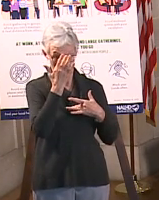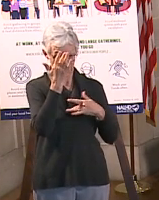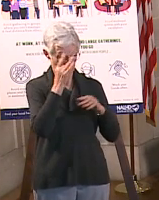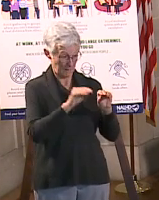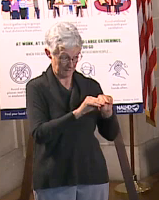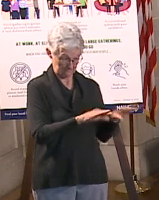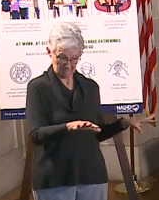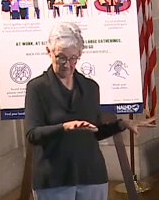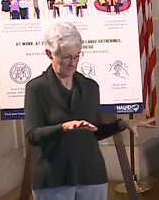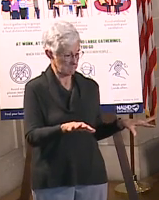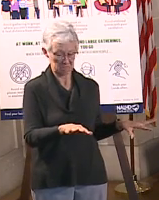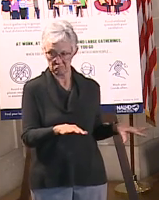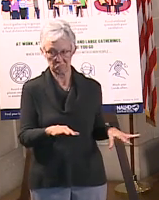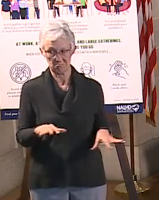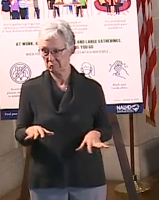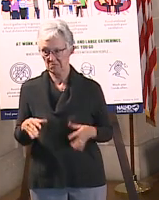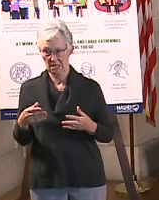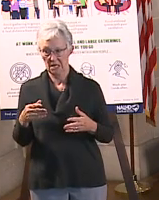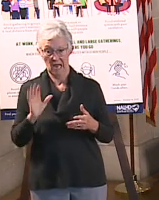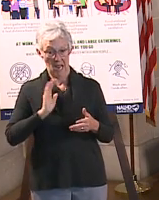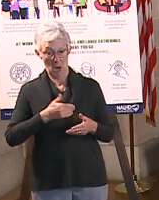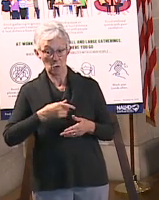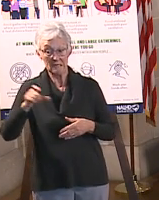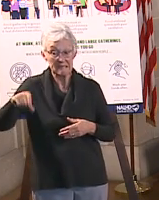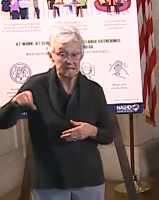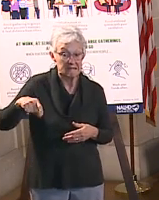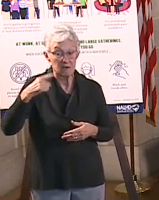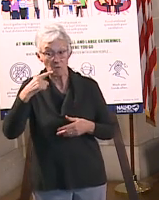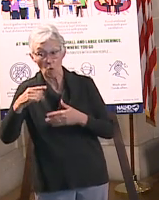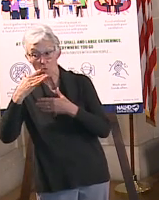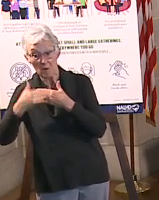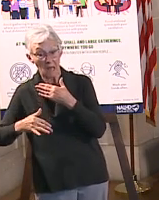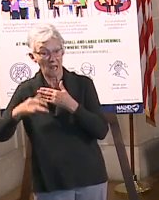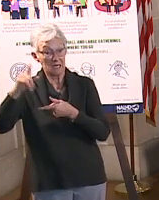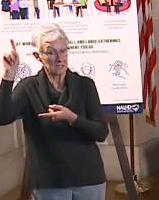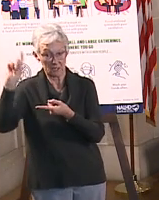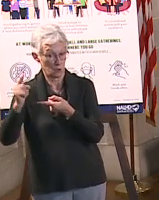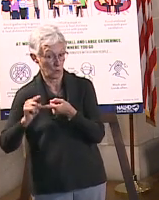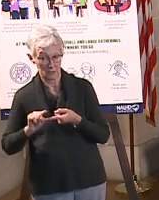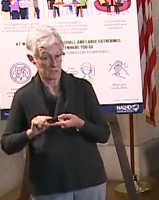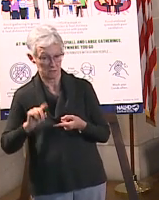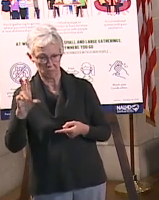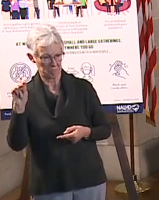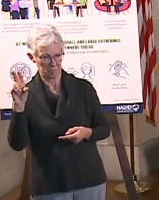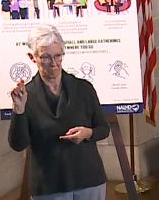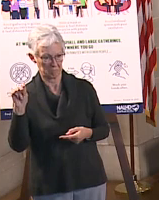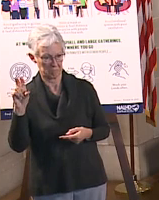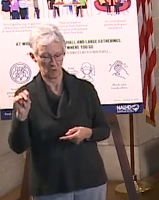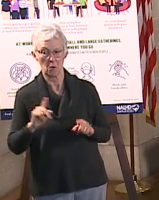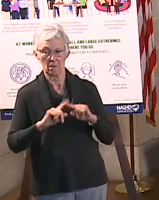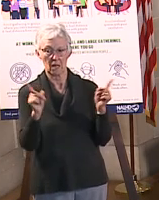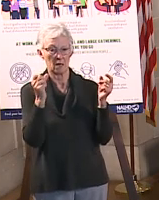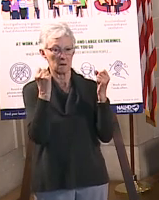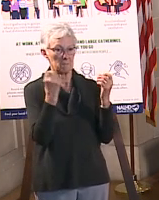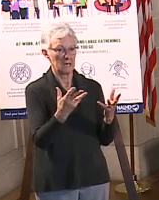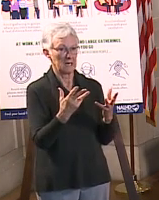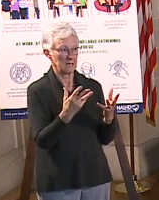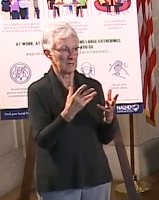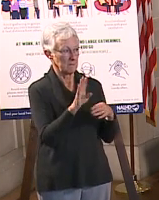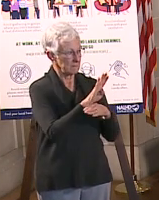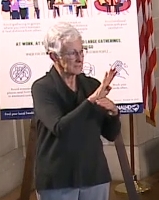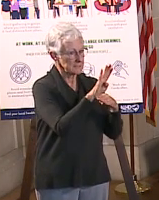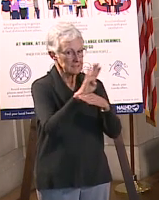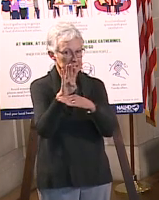need for donated blood, it has unfortunately caused the cancellation of many blood drives. Here